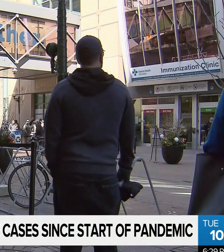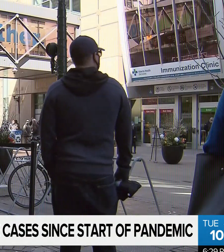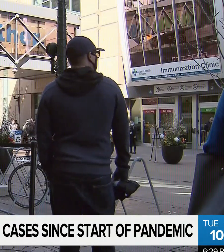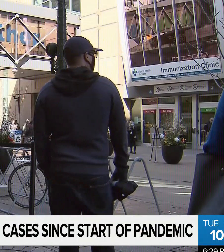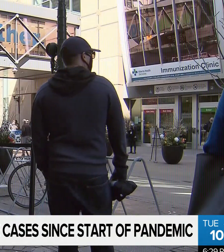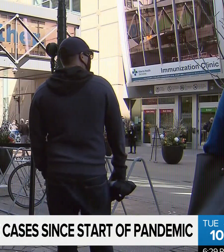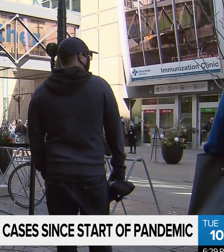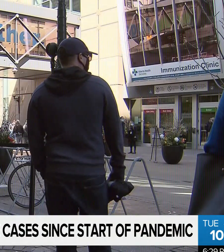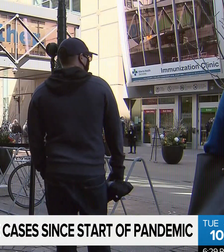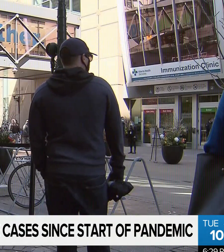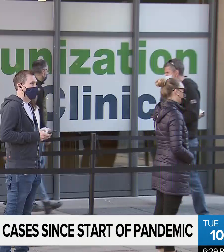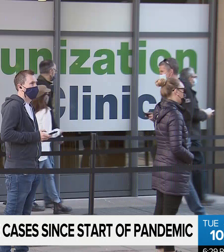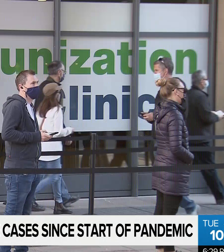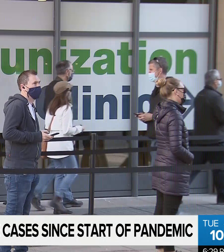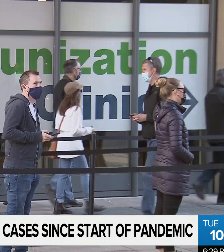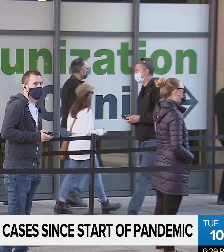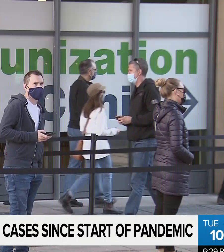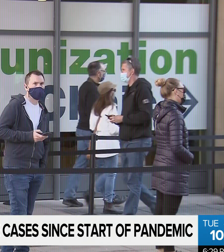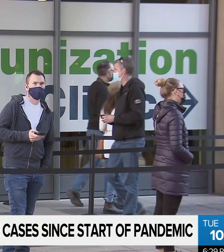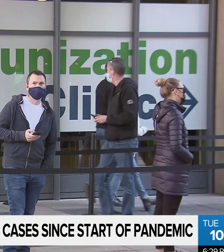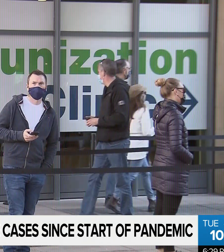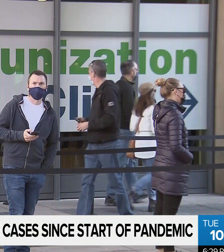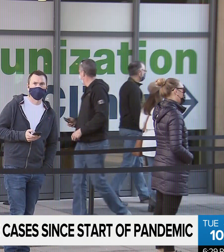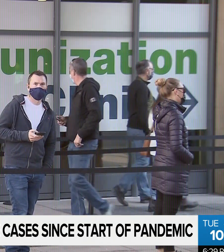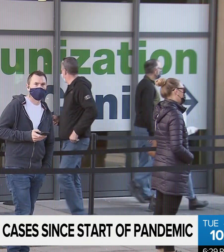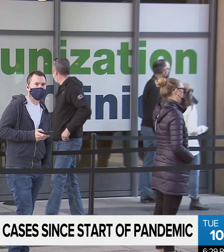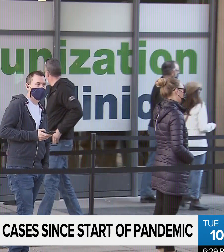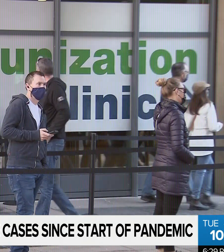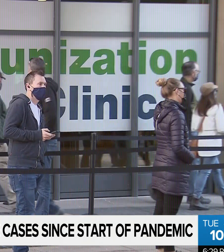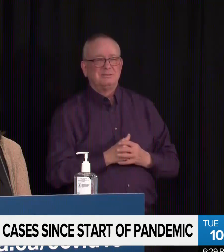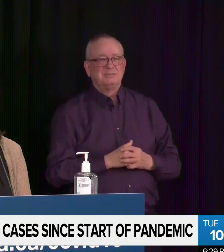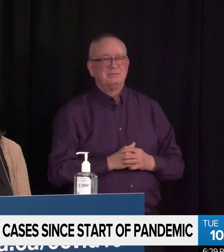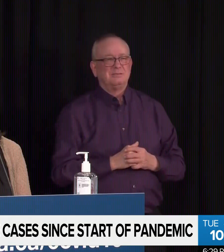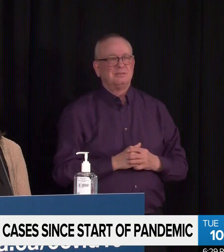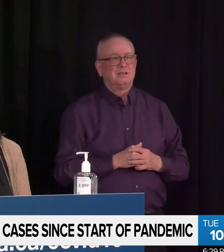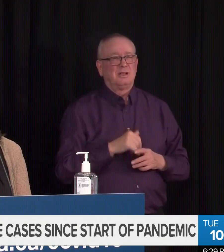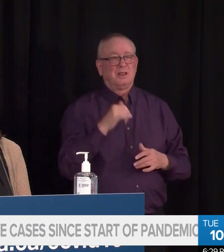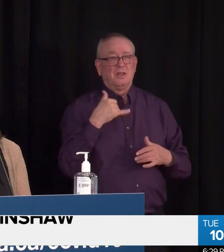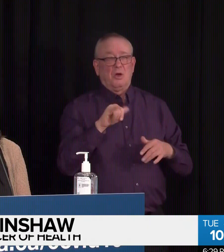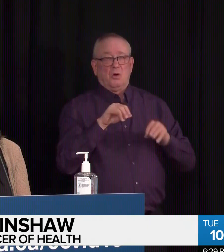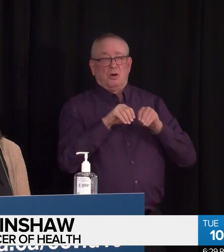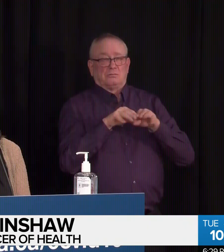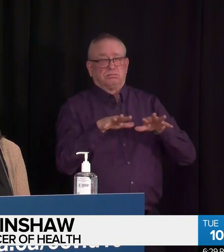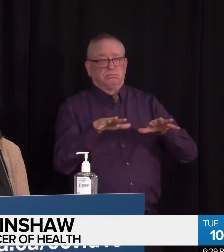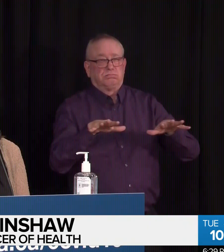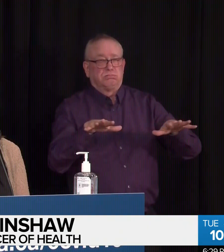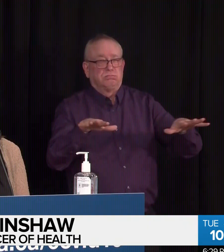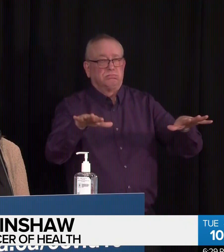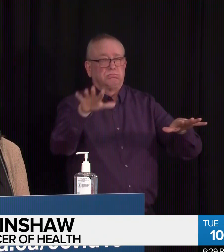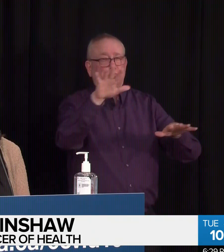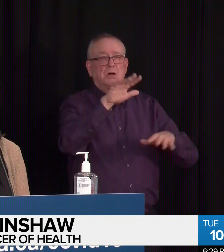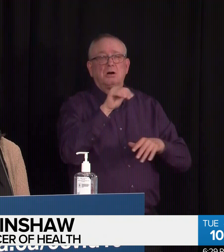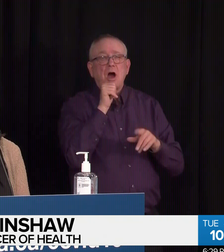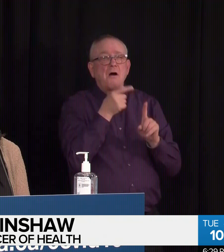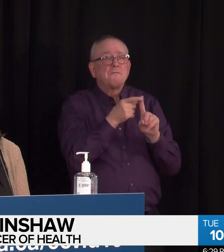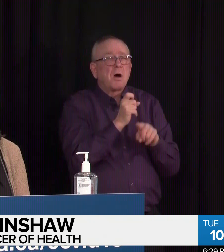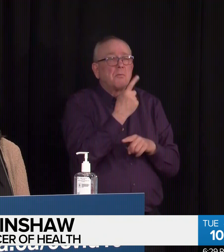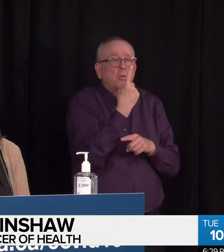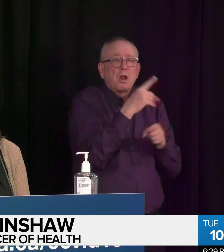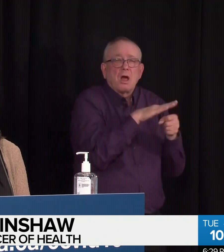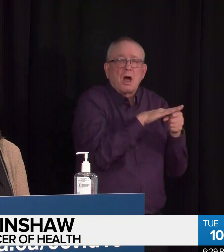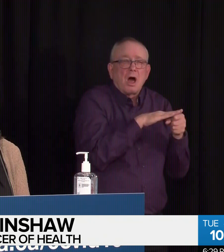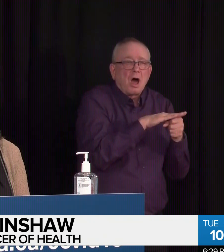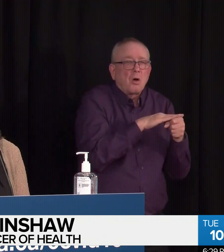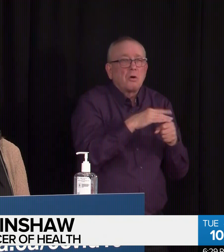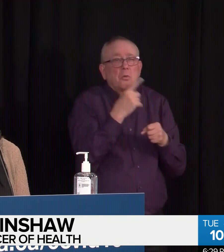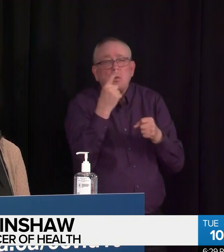pandemic, Albertans still need to follow public health restrictions. The virus is spreading through all of us, and the many in-person